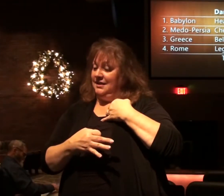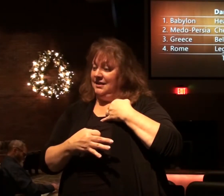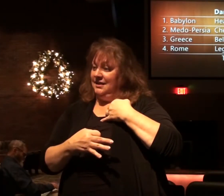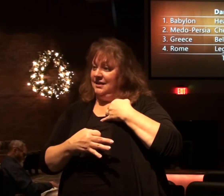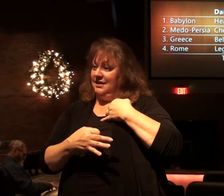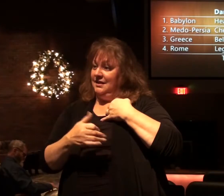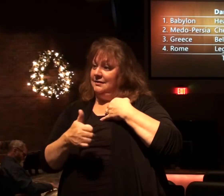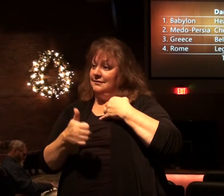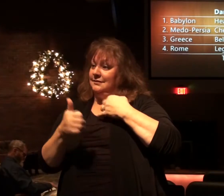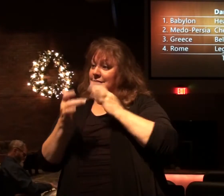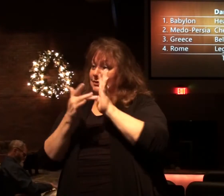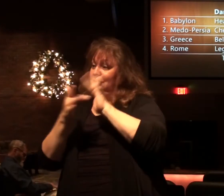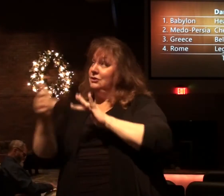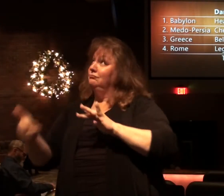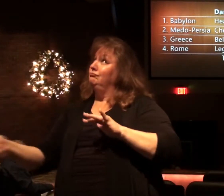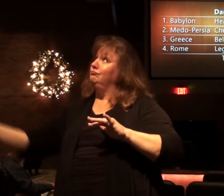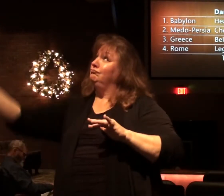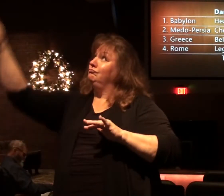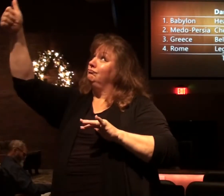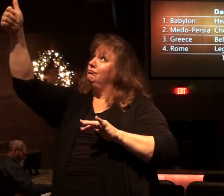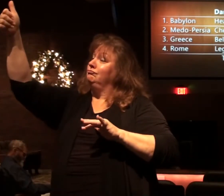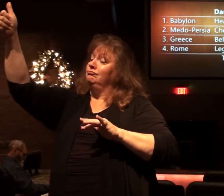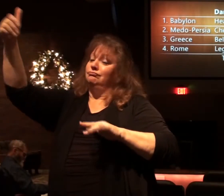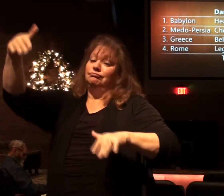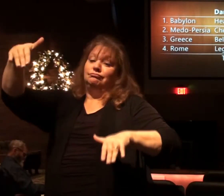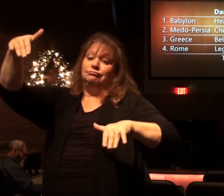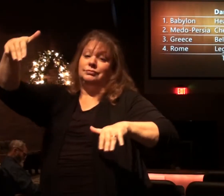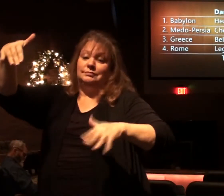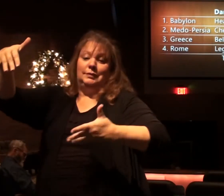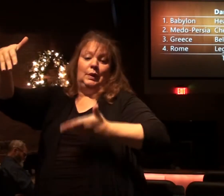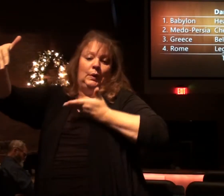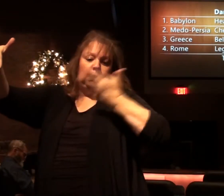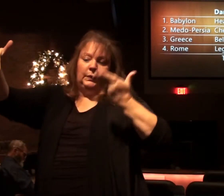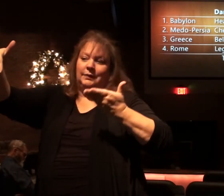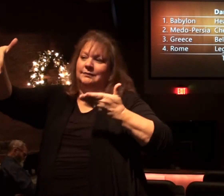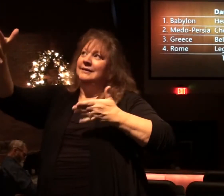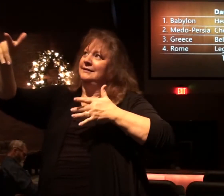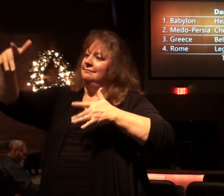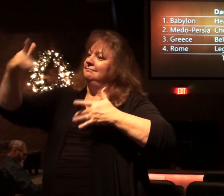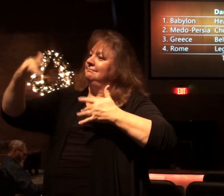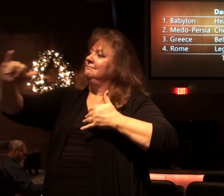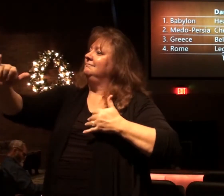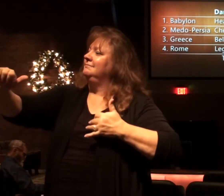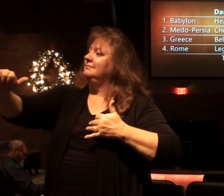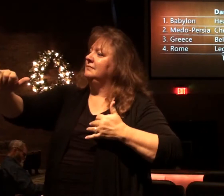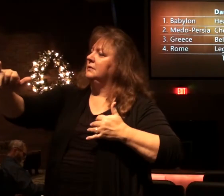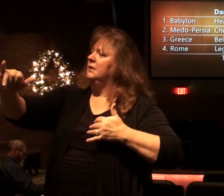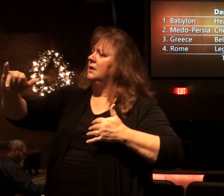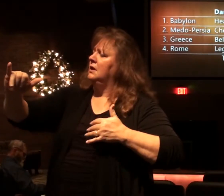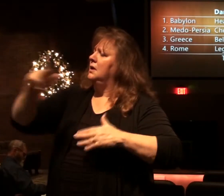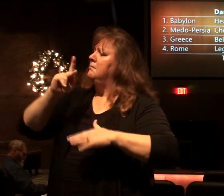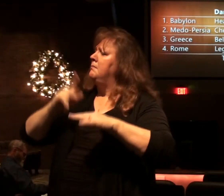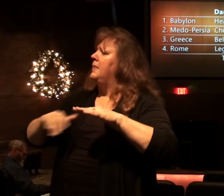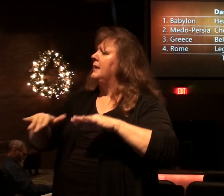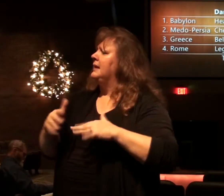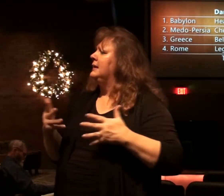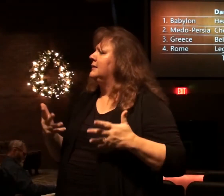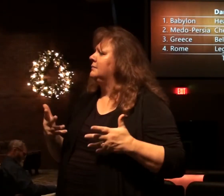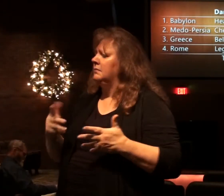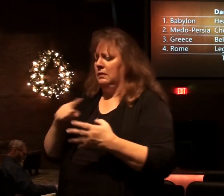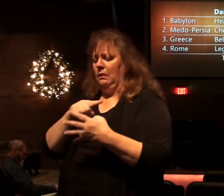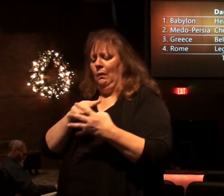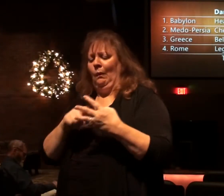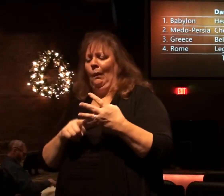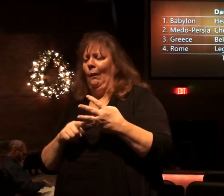the highest one and his kingdom. Now, you know what kind of kingdoms we're talking about here. These are